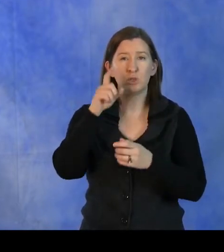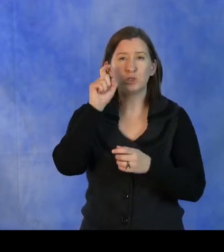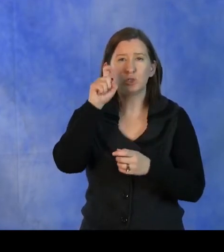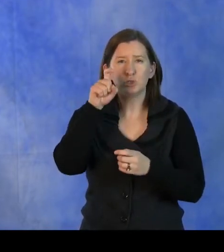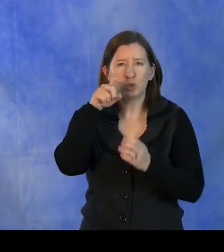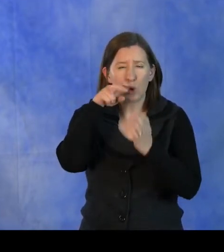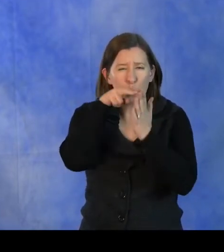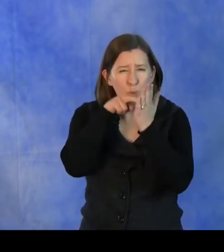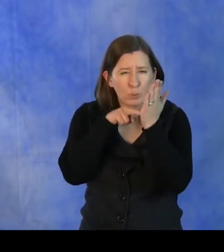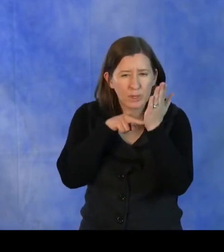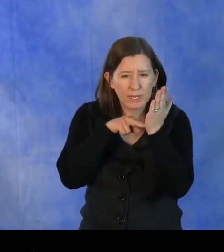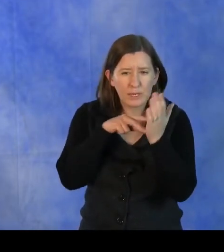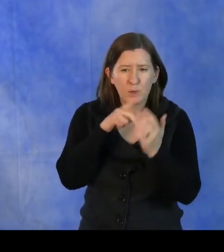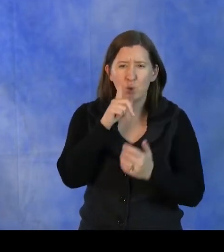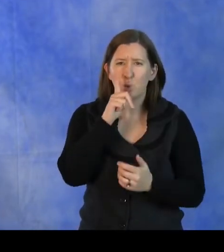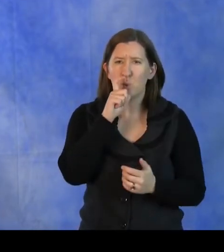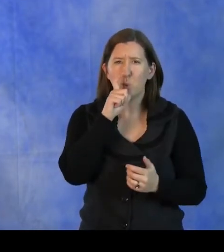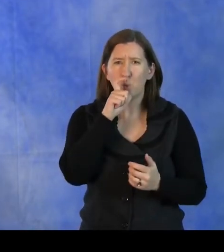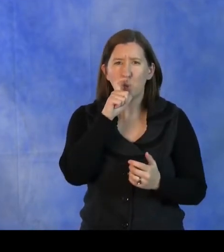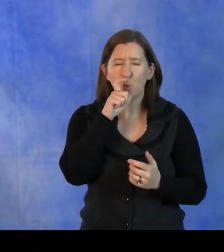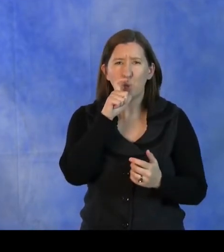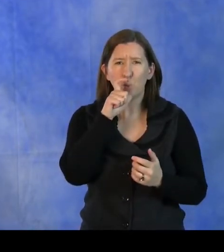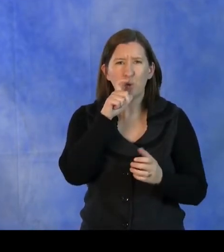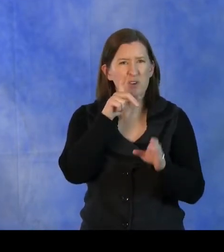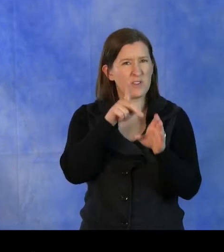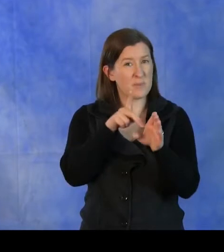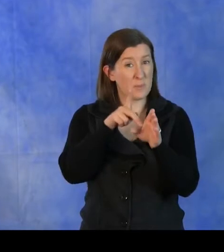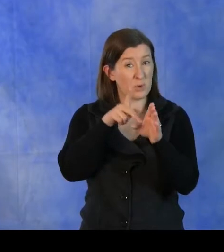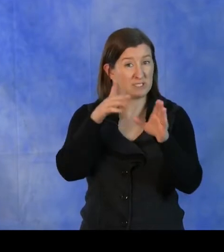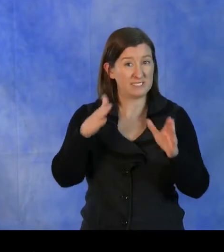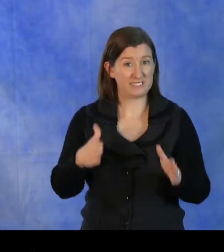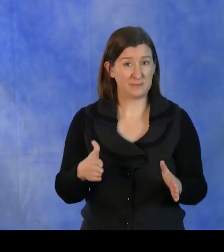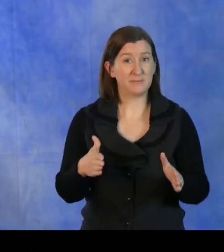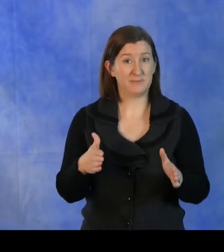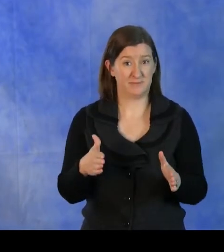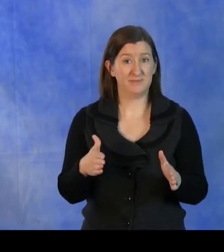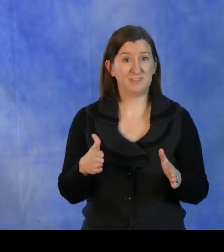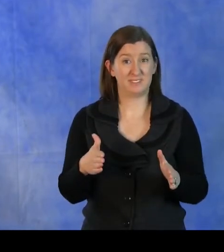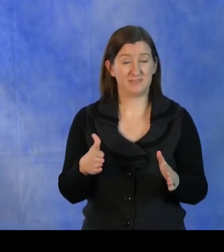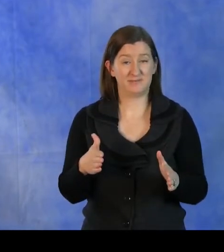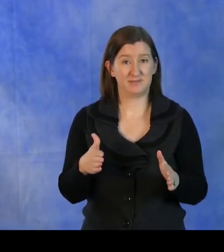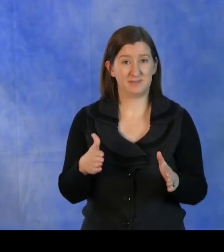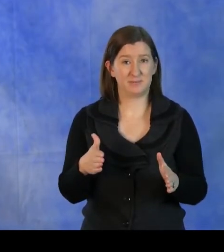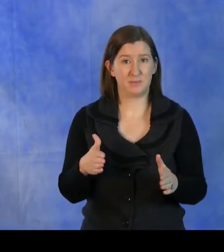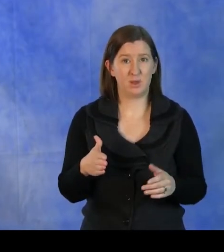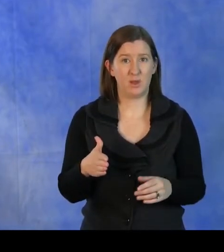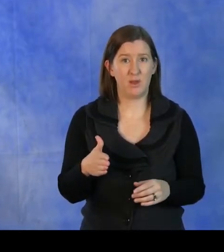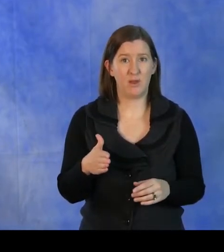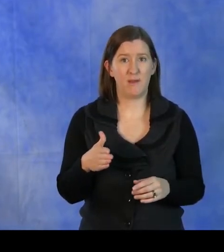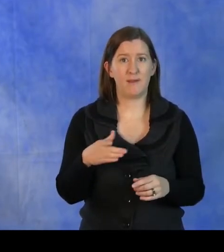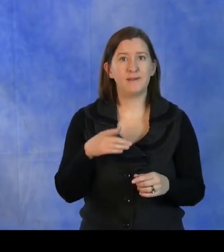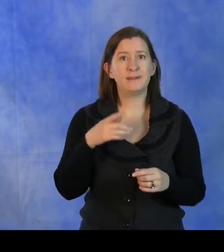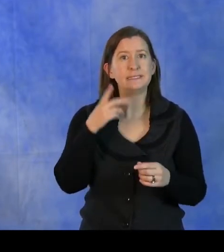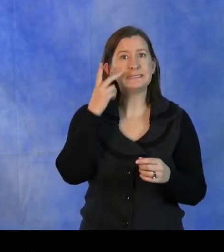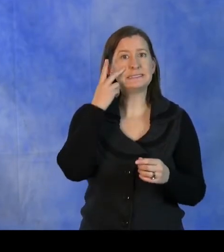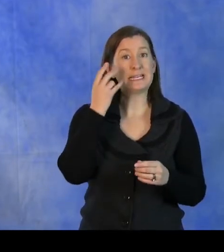And if you see the research study and you read who the participants are,